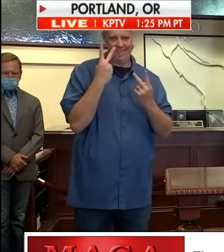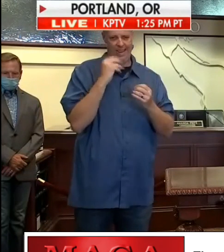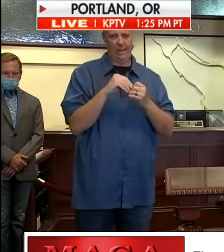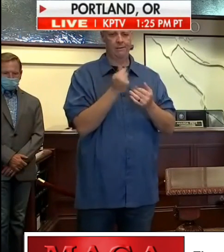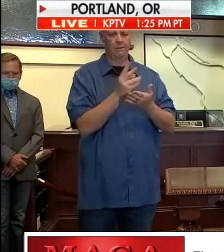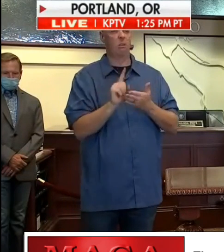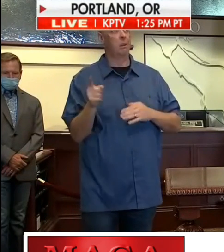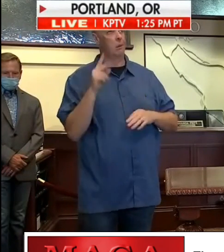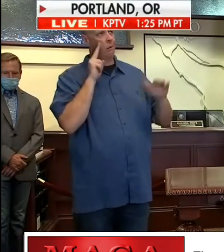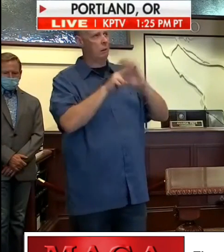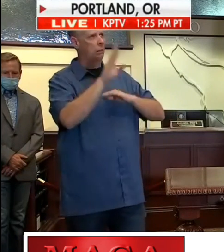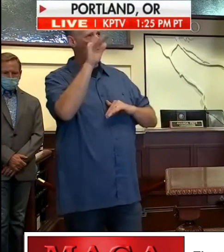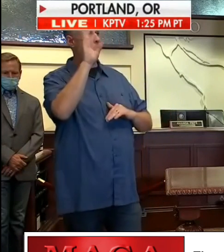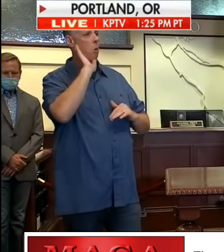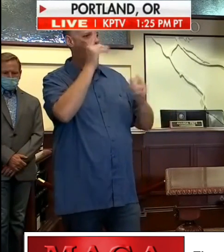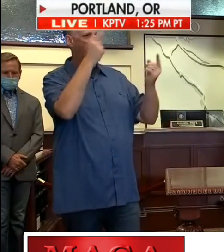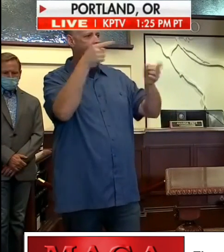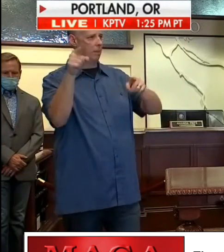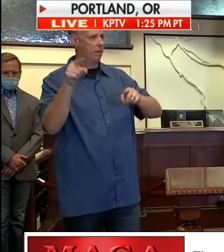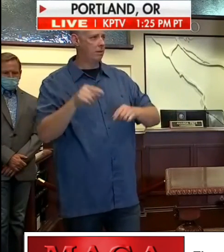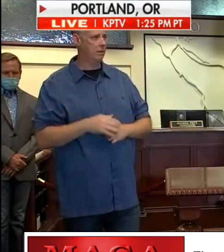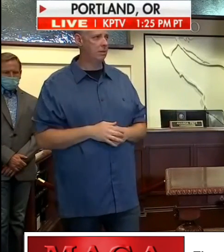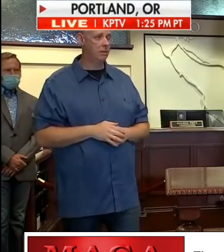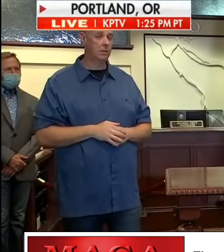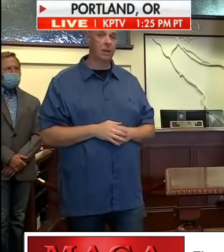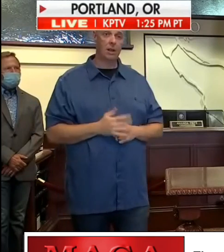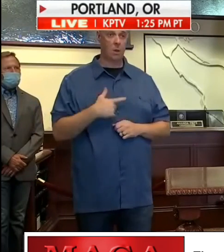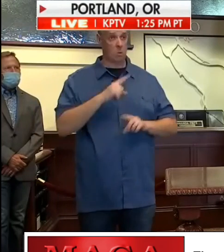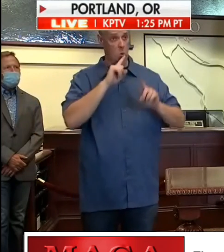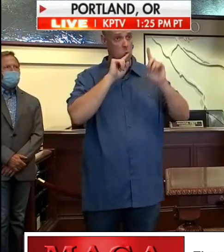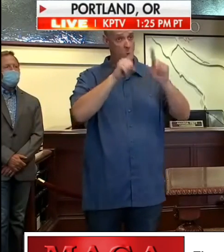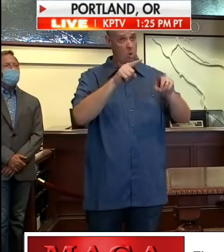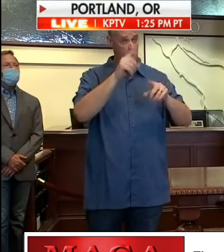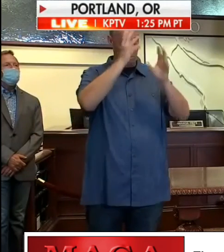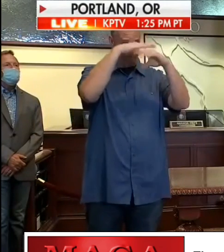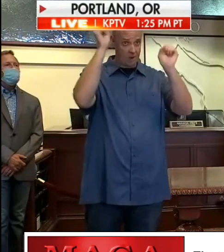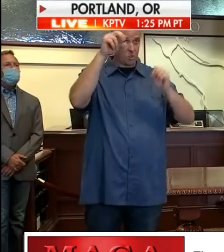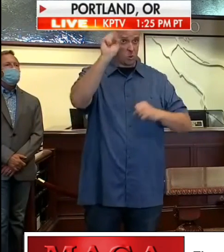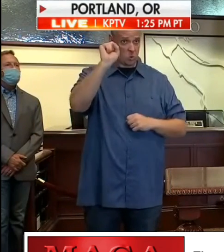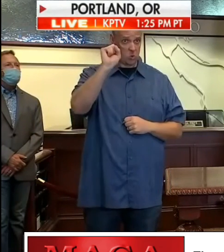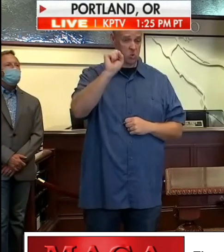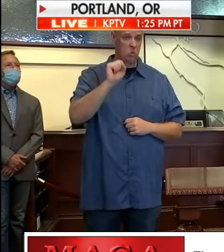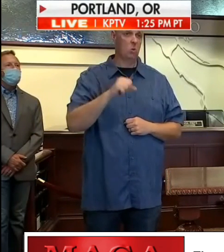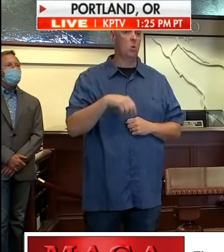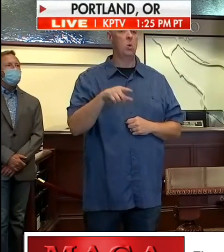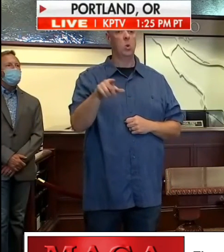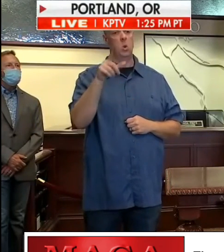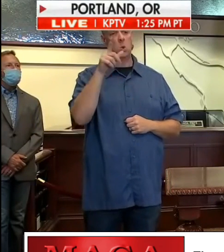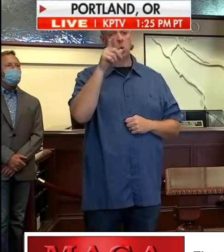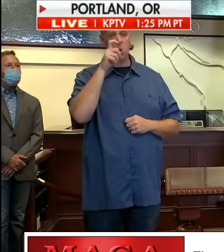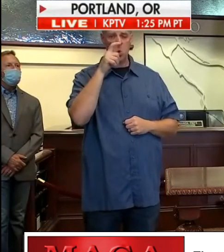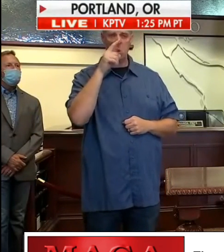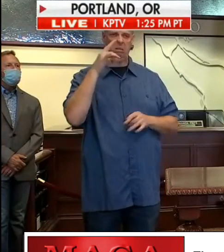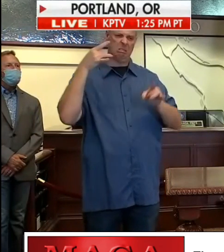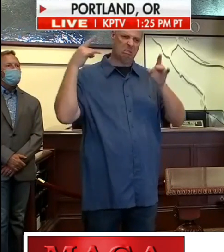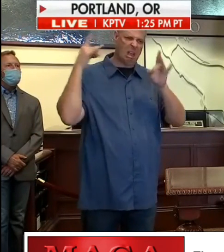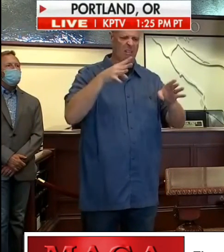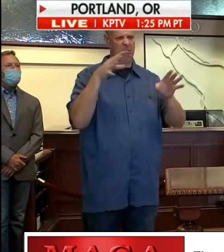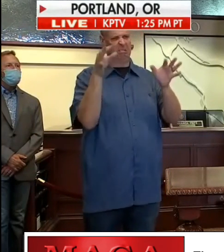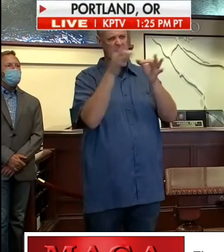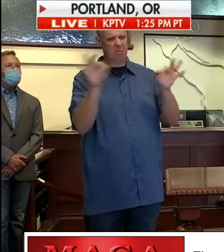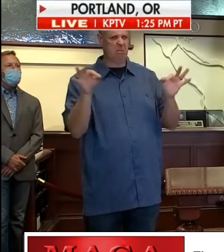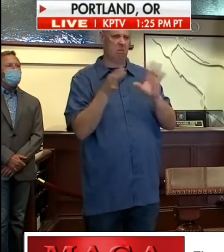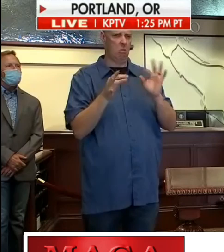your response to that? My response is, as the President of the United States and somebody who has been perpetrating divisive and hateful language